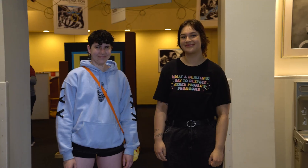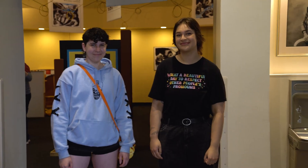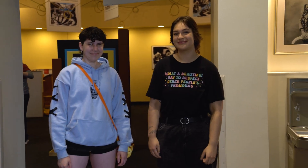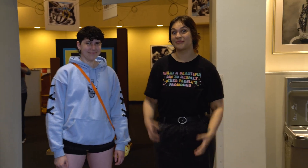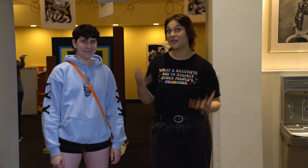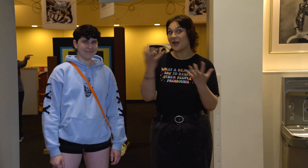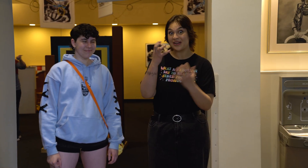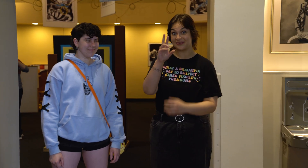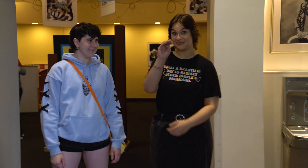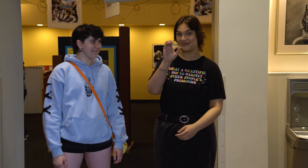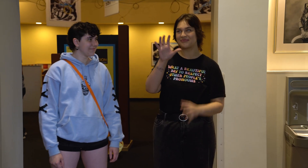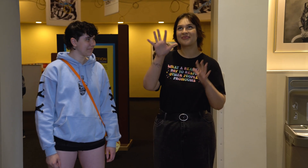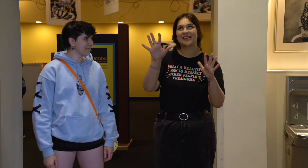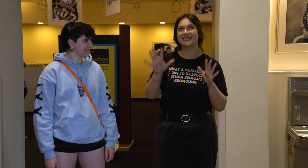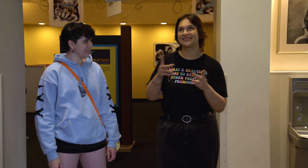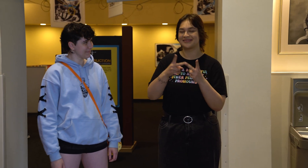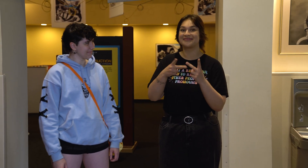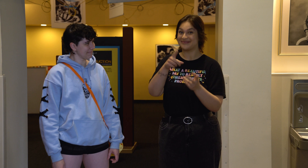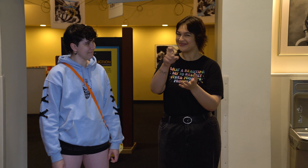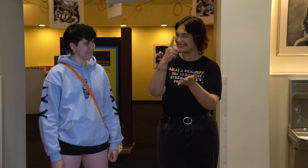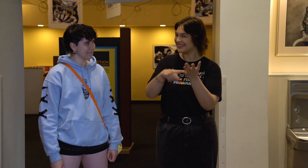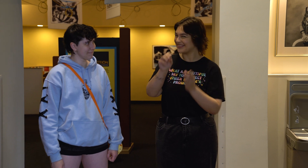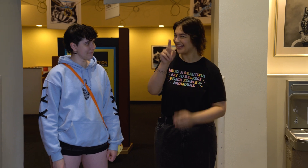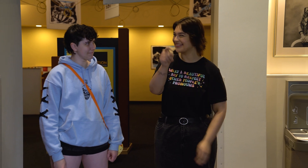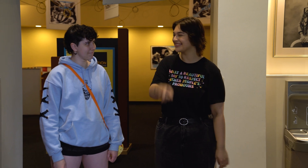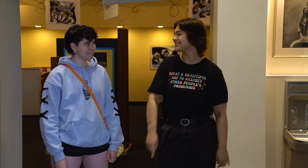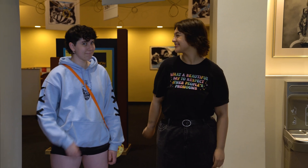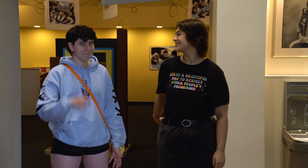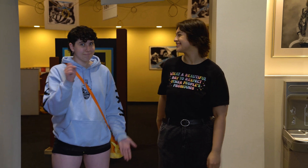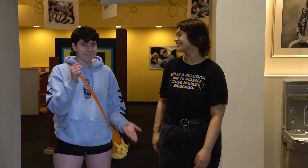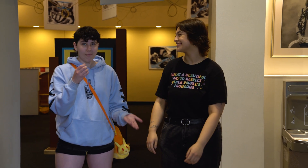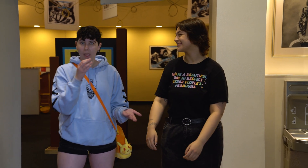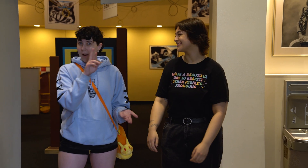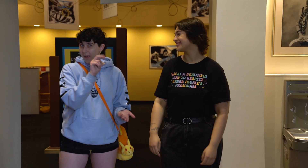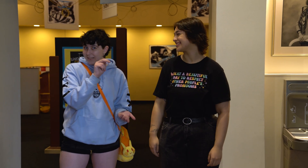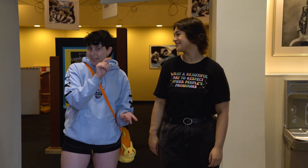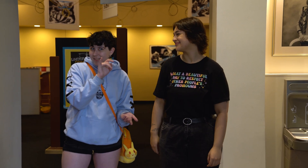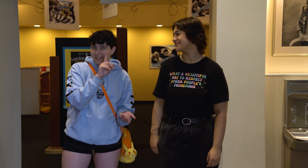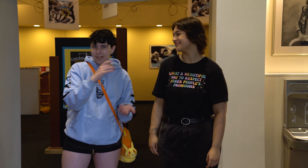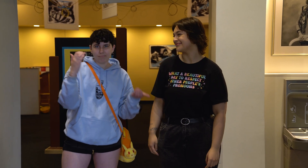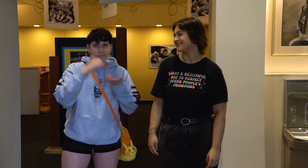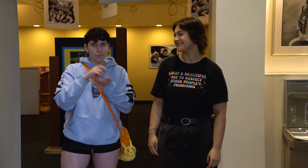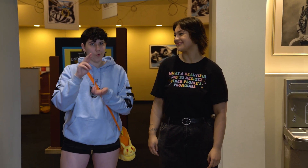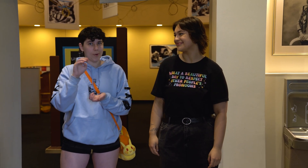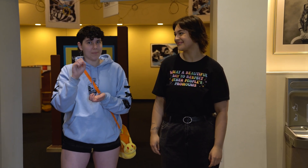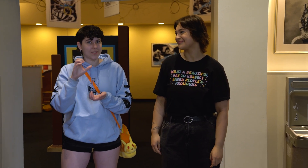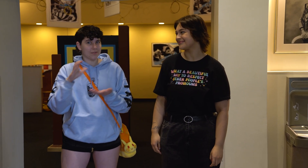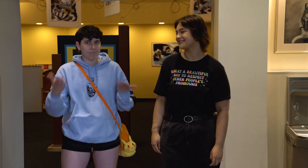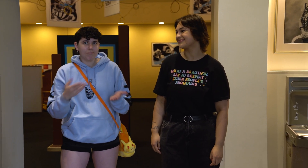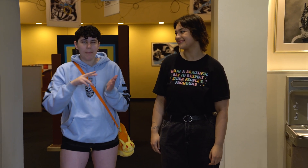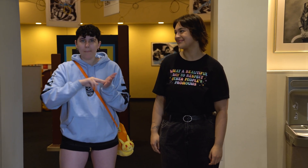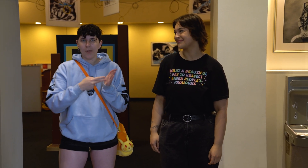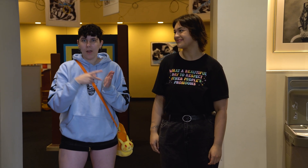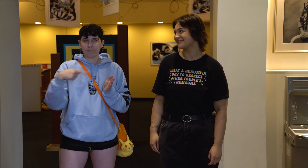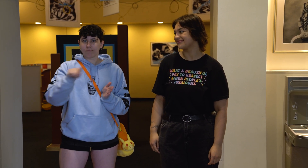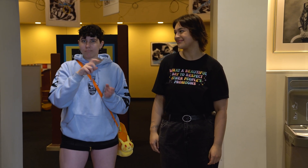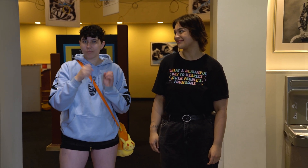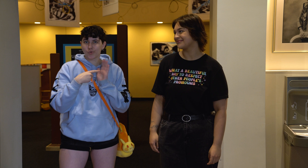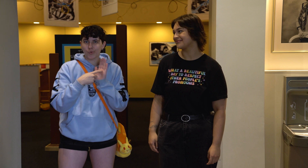The RMSC is an amazing place. You have to check it out. Yes, and NTID has partnered with RMSC, meaning all you have to